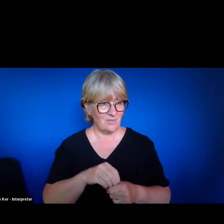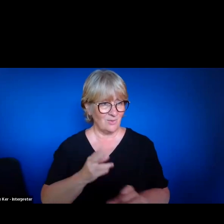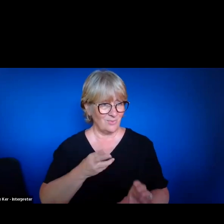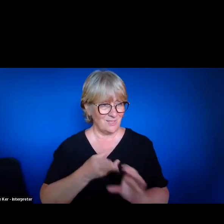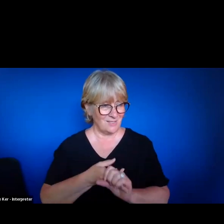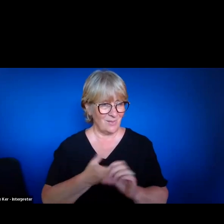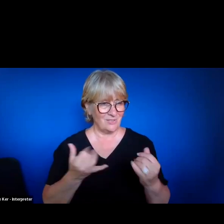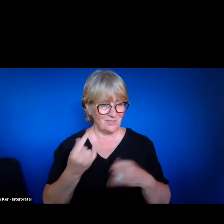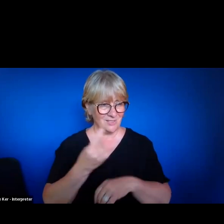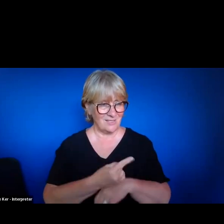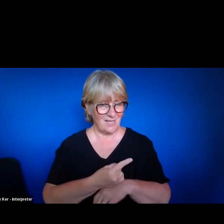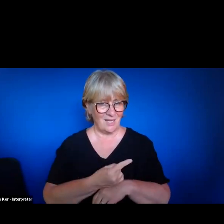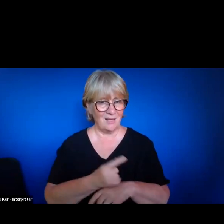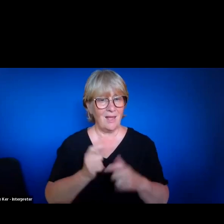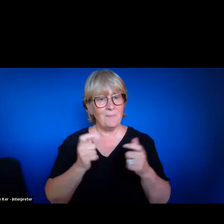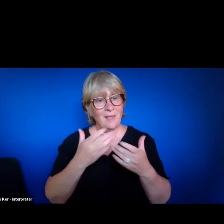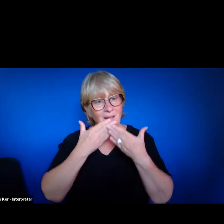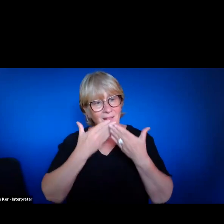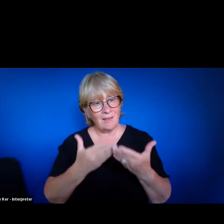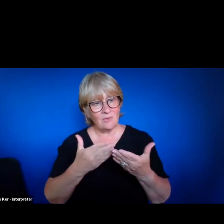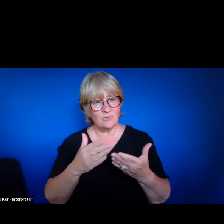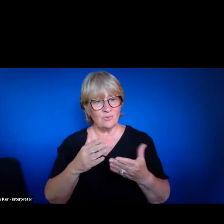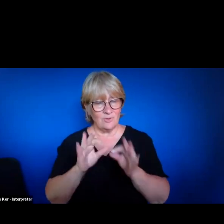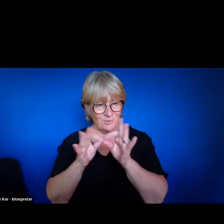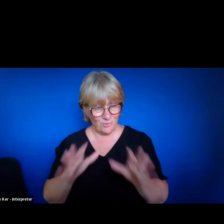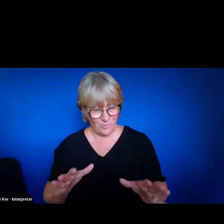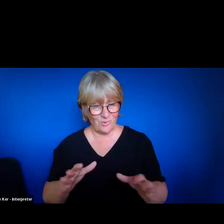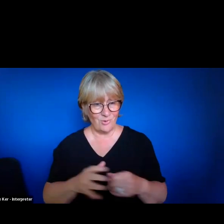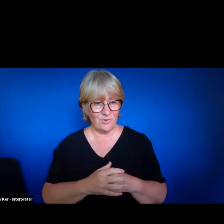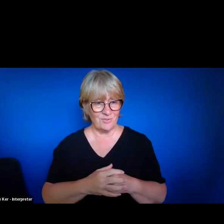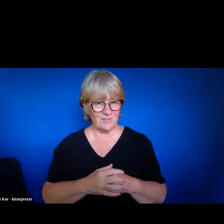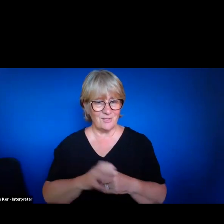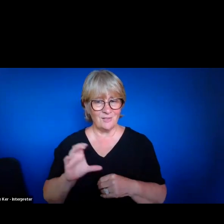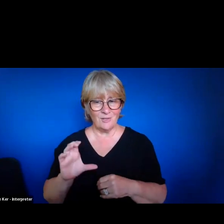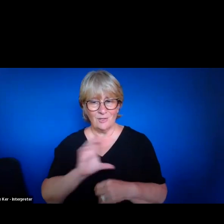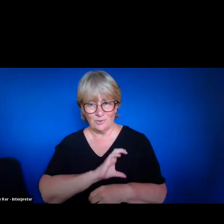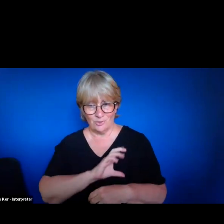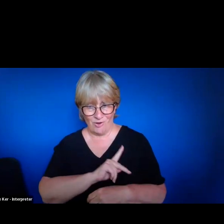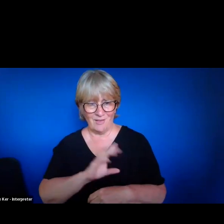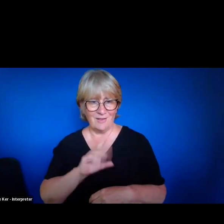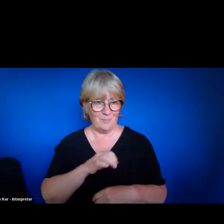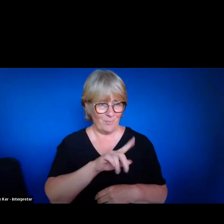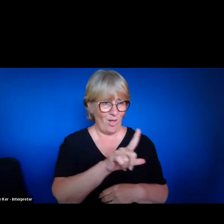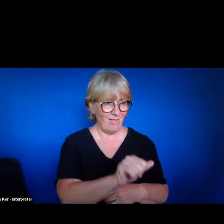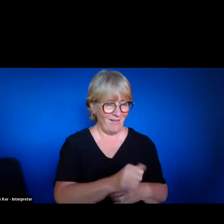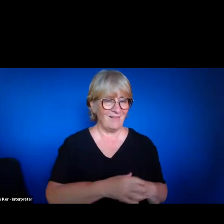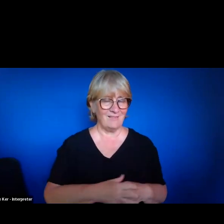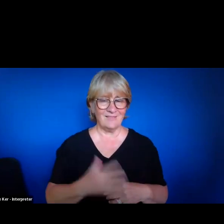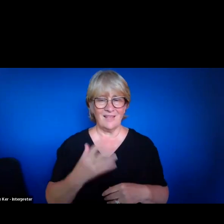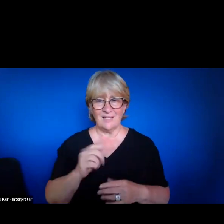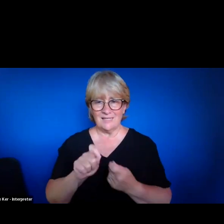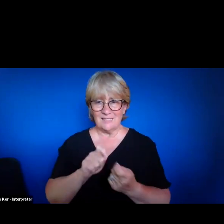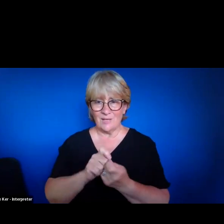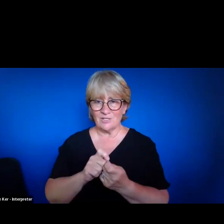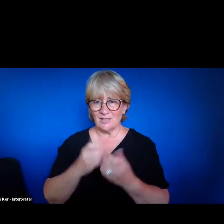participation today. A big thank you to our ASL interpreters, Charlotte and Paula, and an especially big